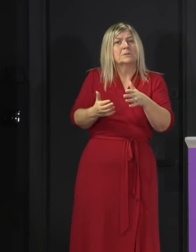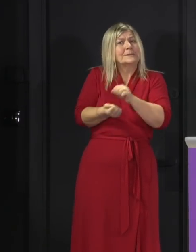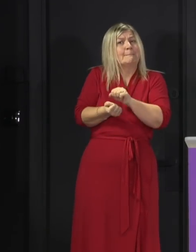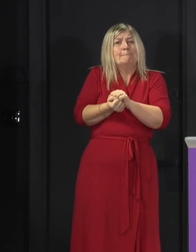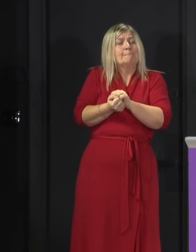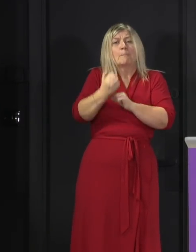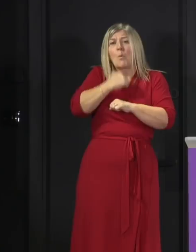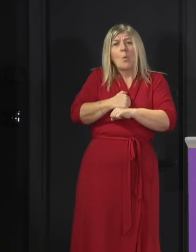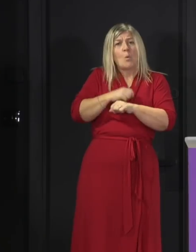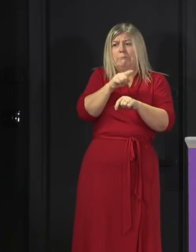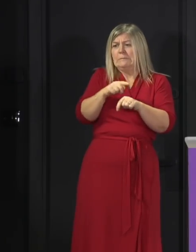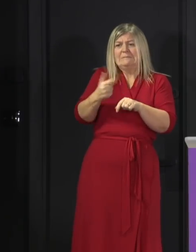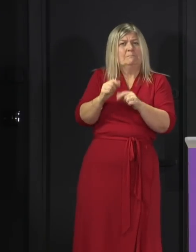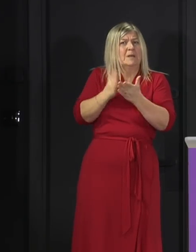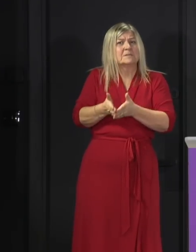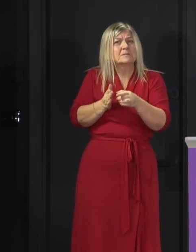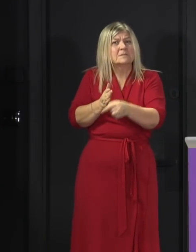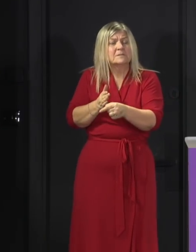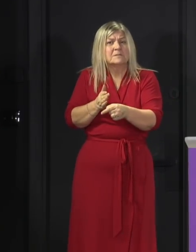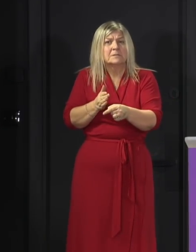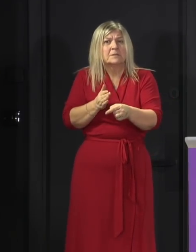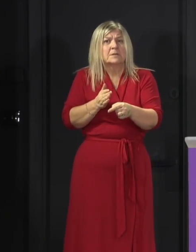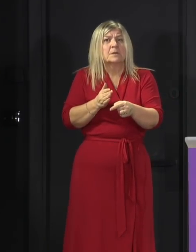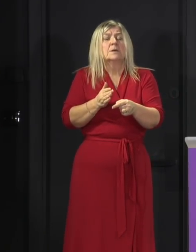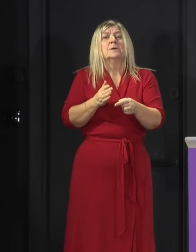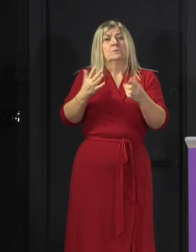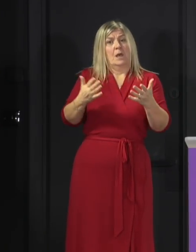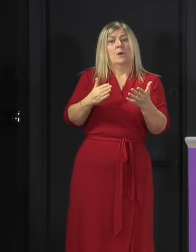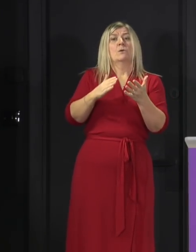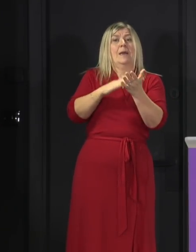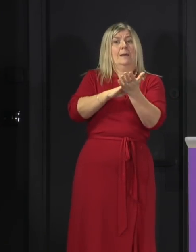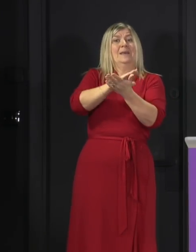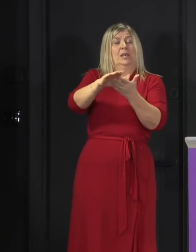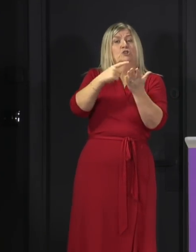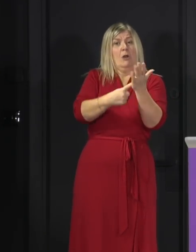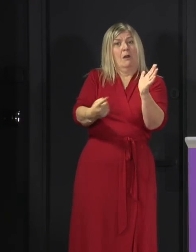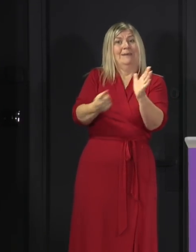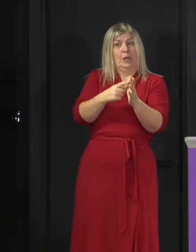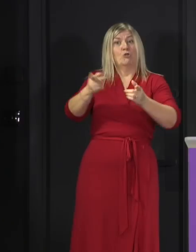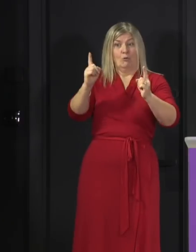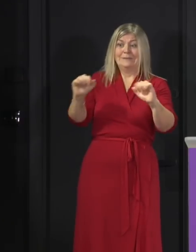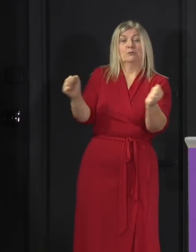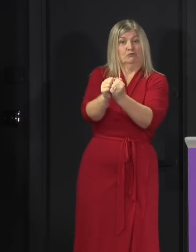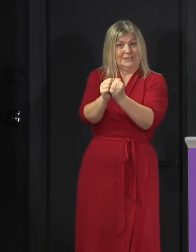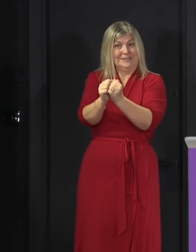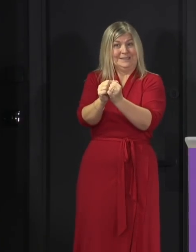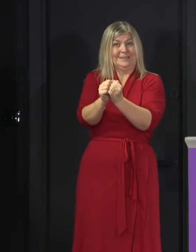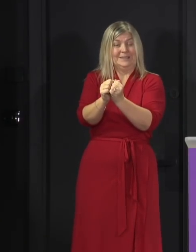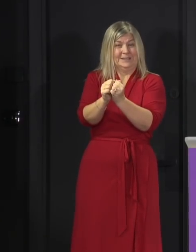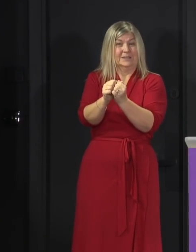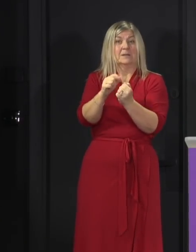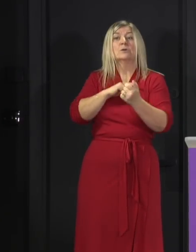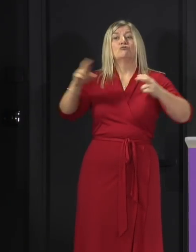straightforward. We have now got MHRA authority to pack down this vaccine, which is